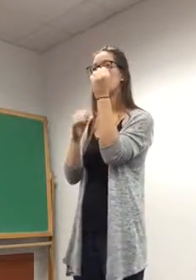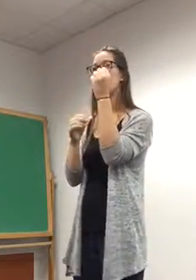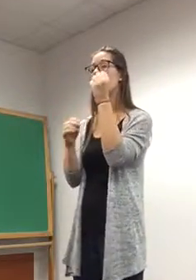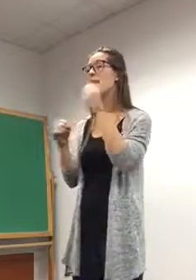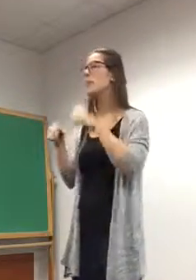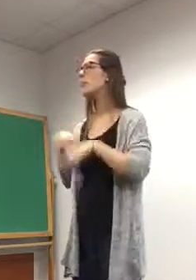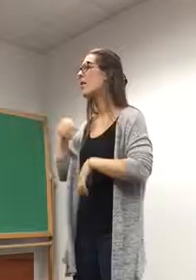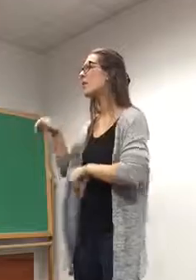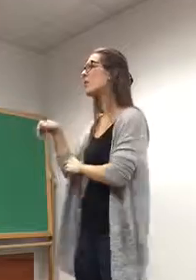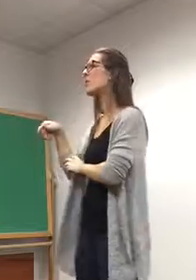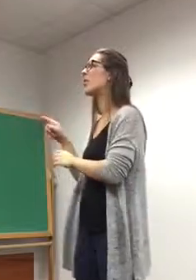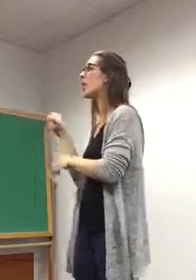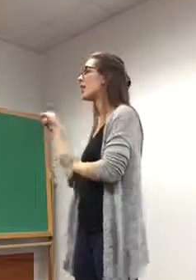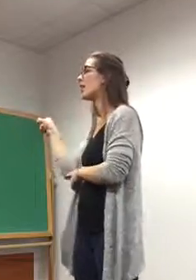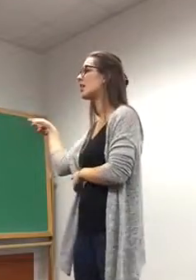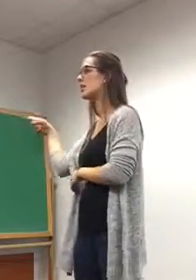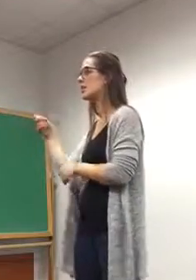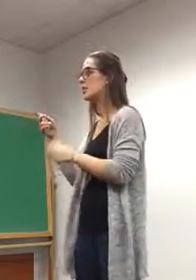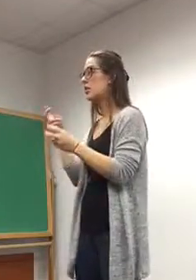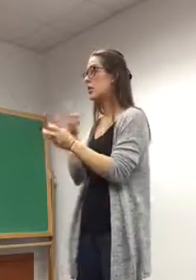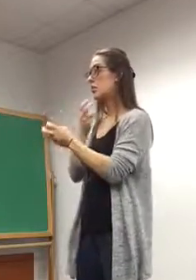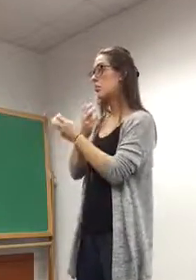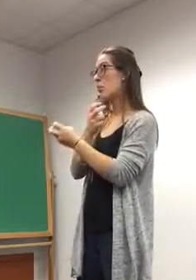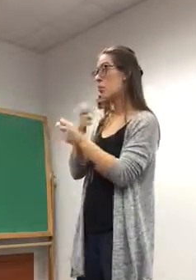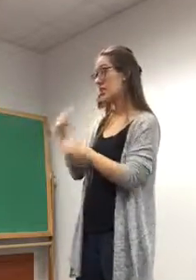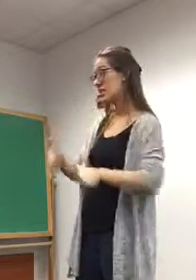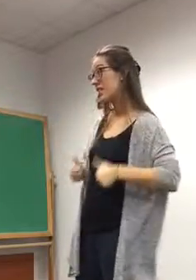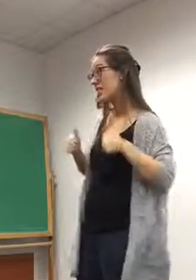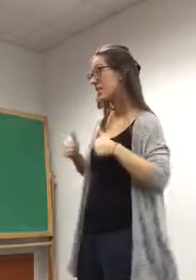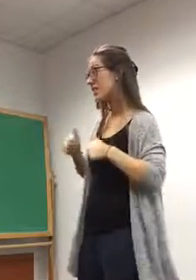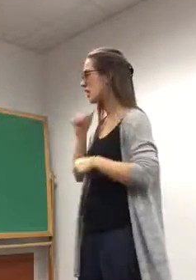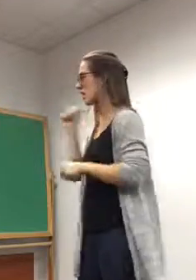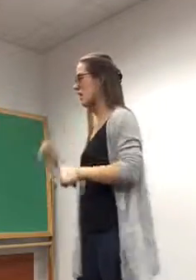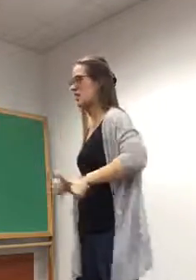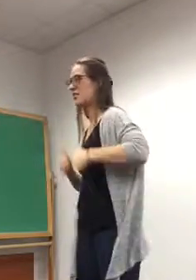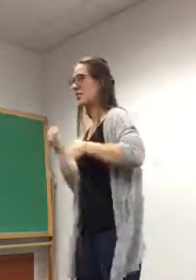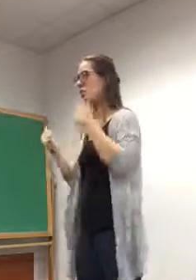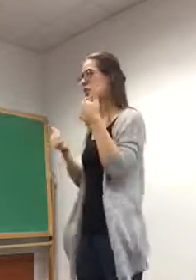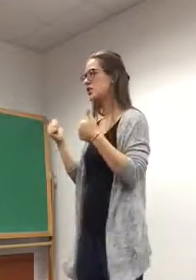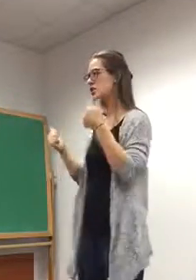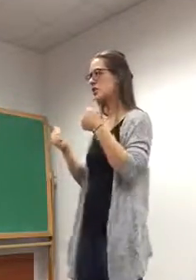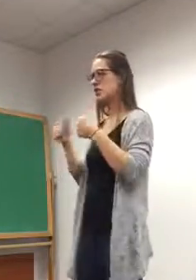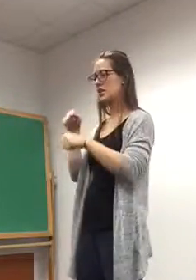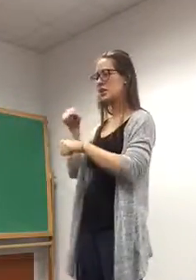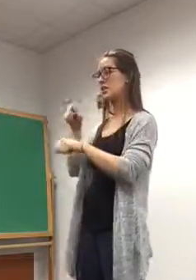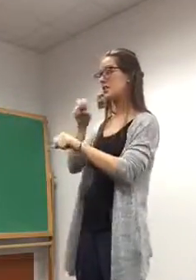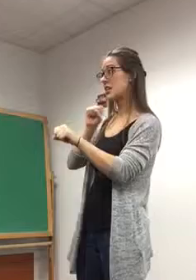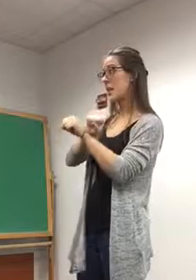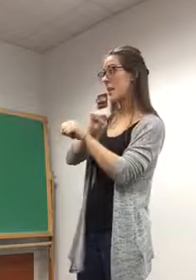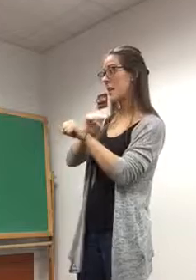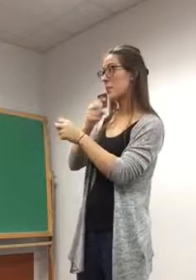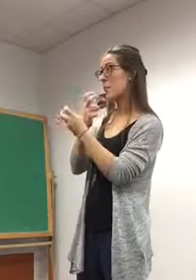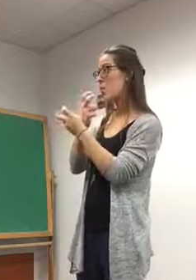In other words, this hard let's talk about the compact bone. This really, really hard stuff. Is that living or